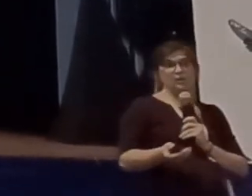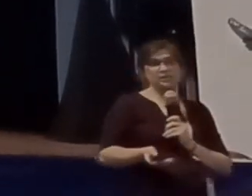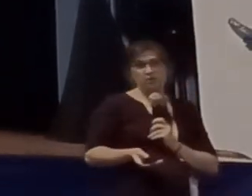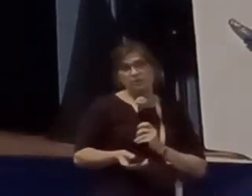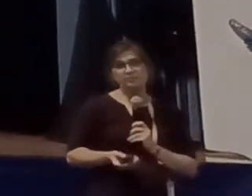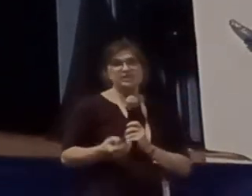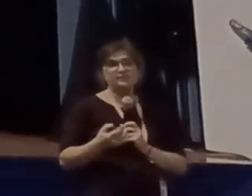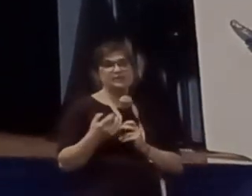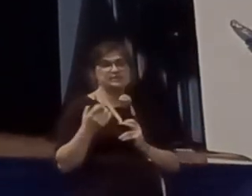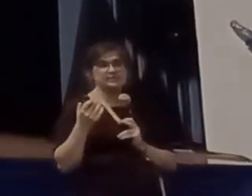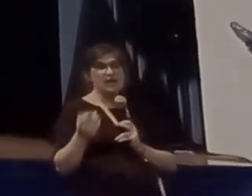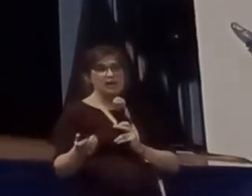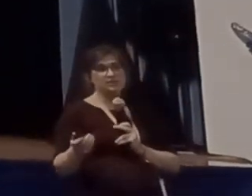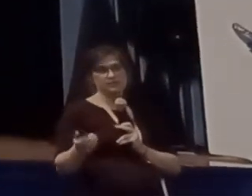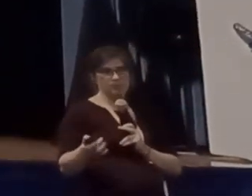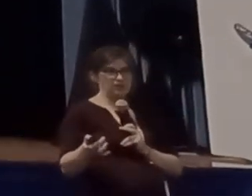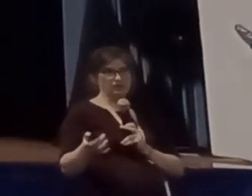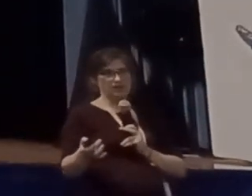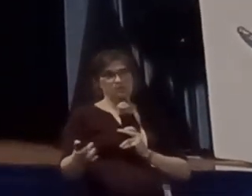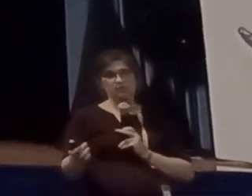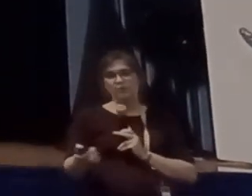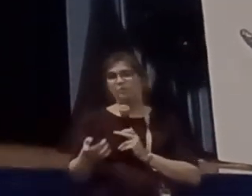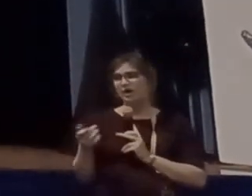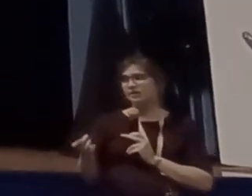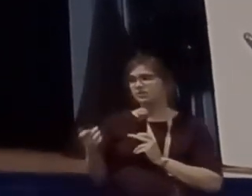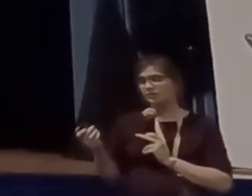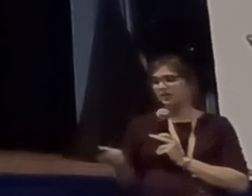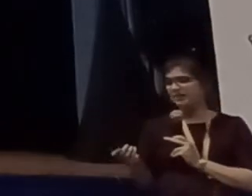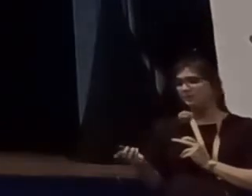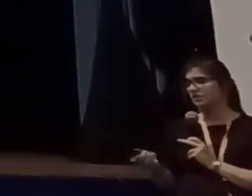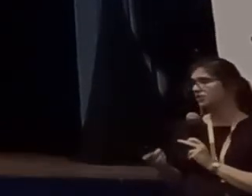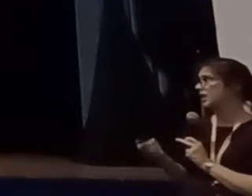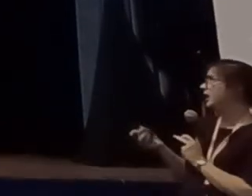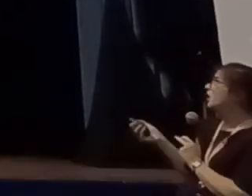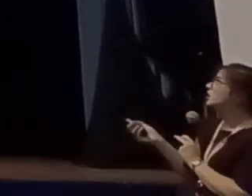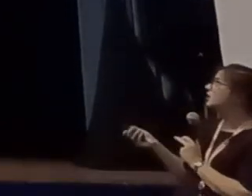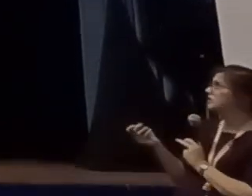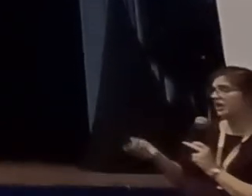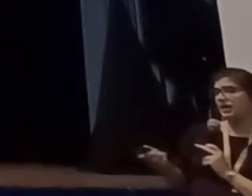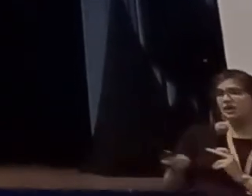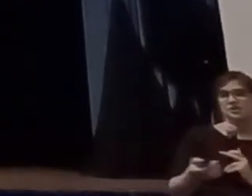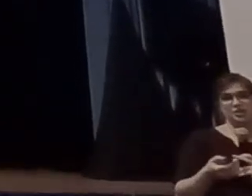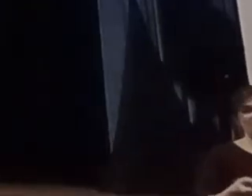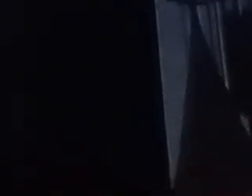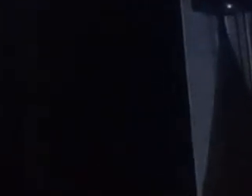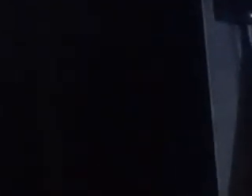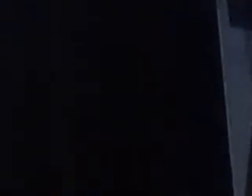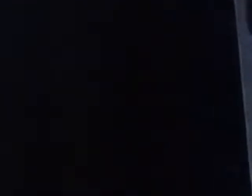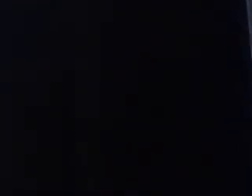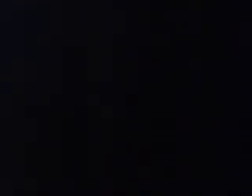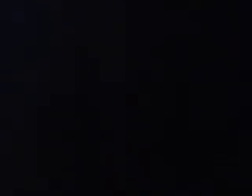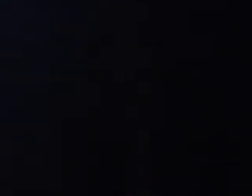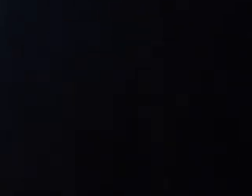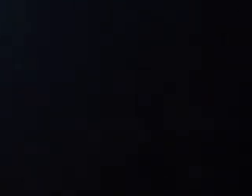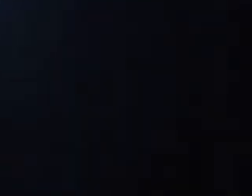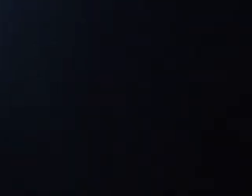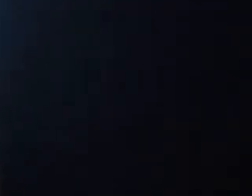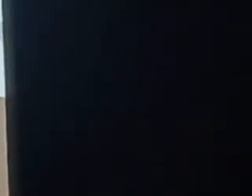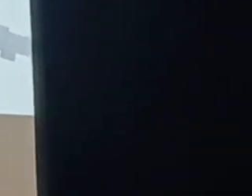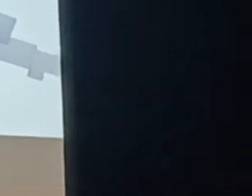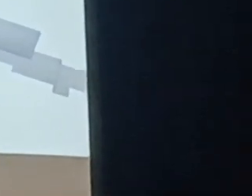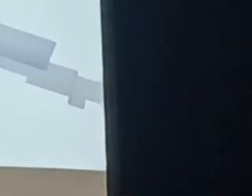So in terms of the size of the building, we wanted to really demonstrate the change in what we're